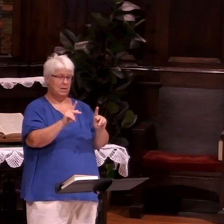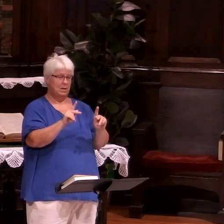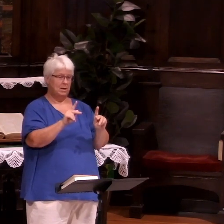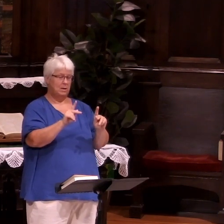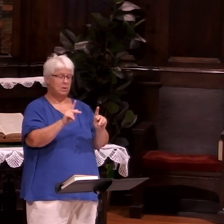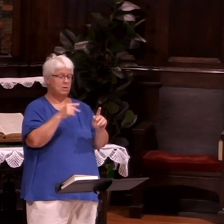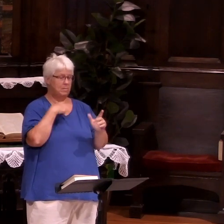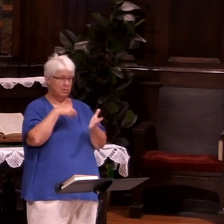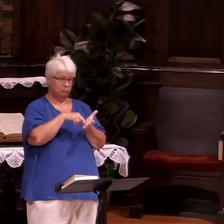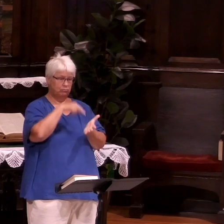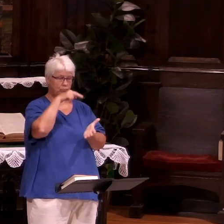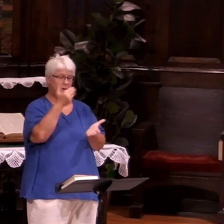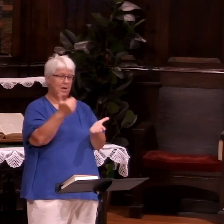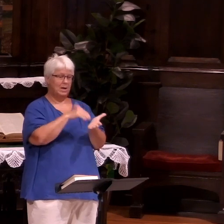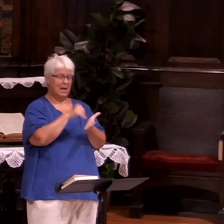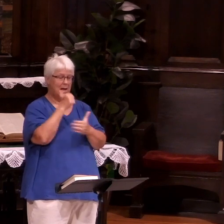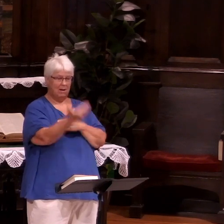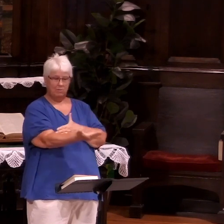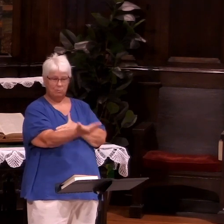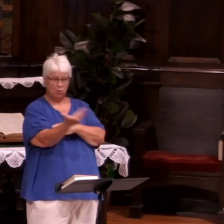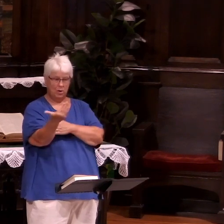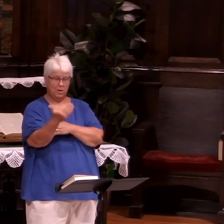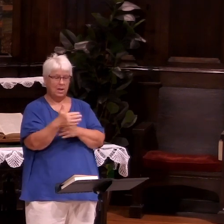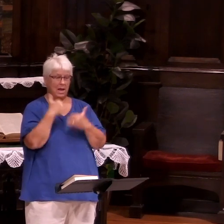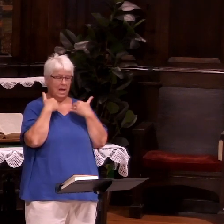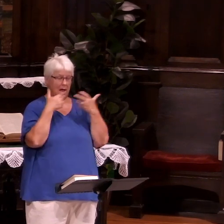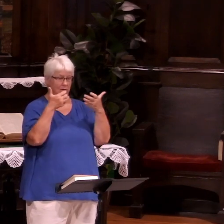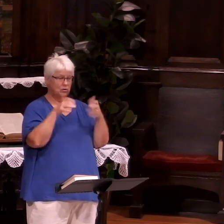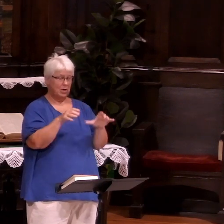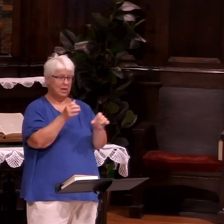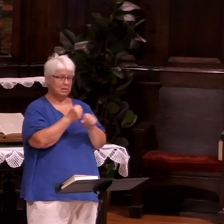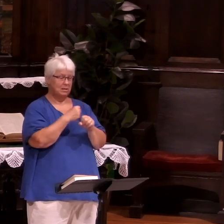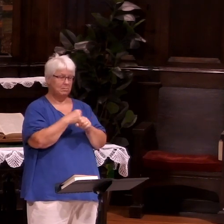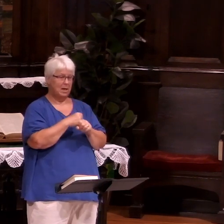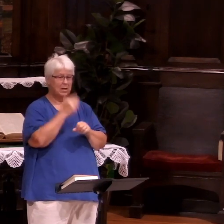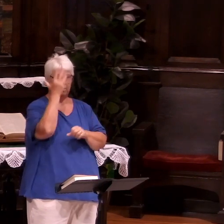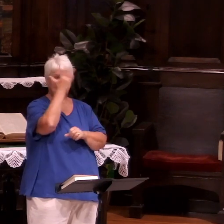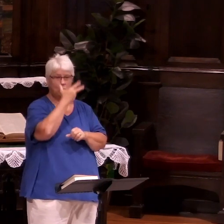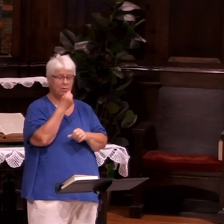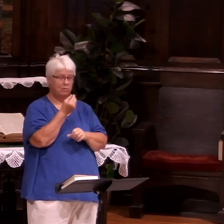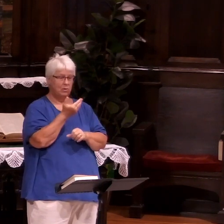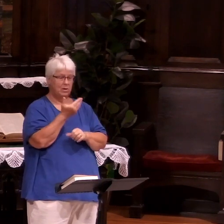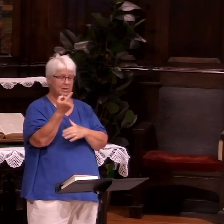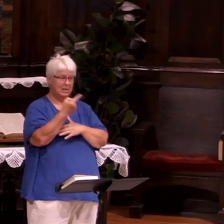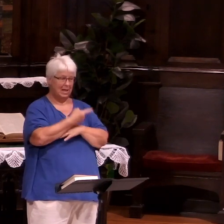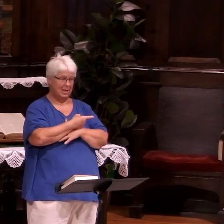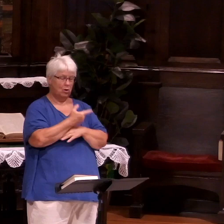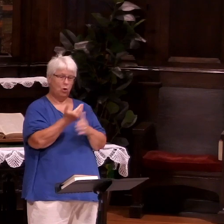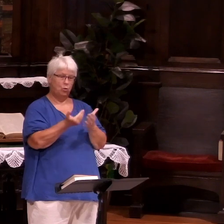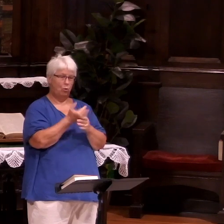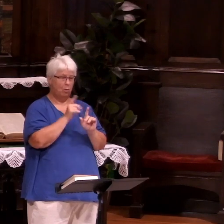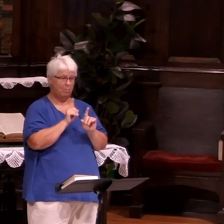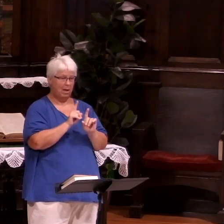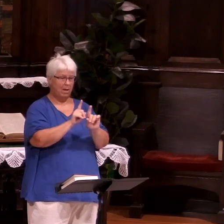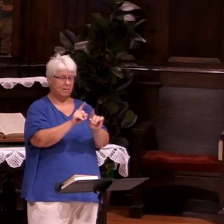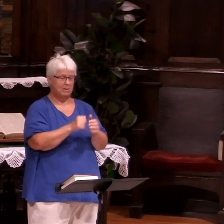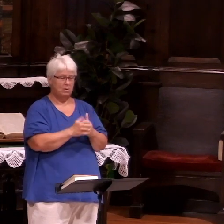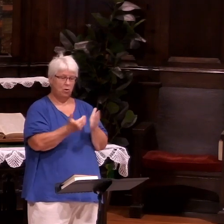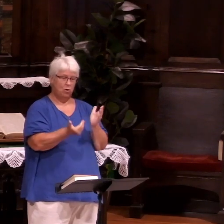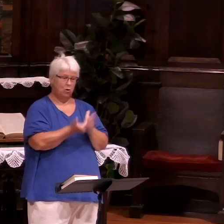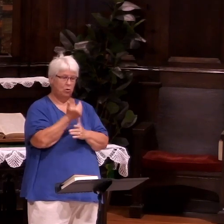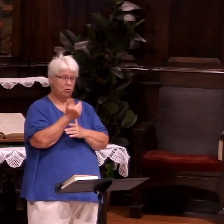be resurrected each morning and have the chance to make something beautiful out of the new paths and